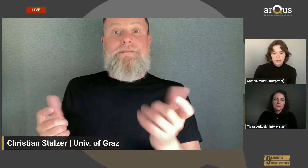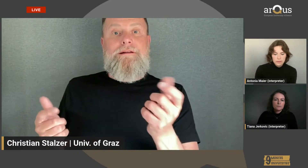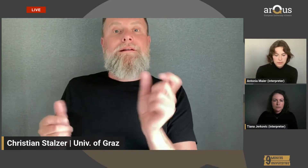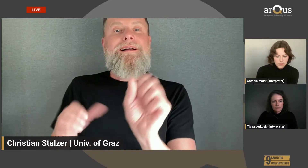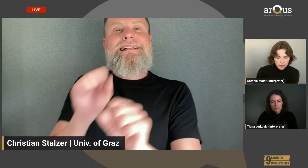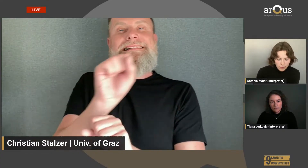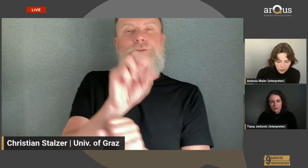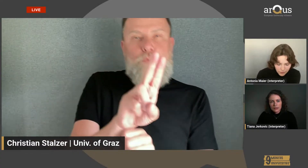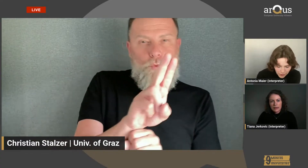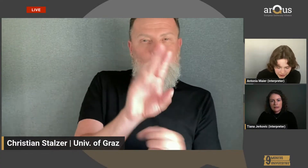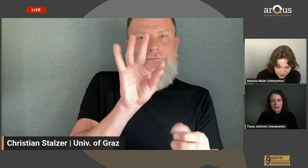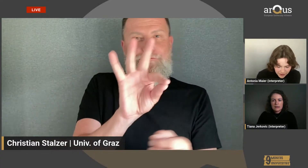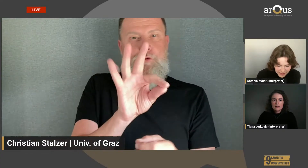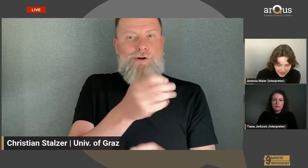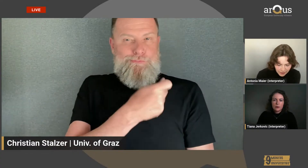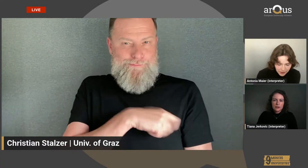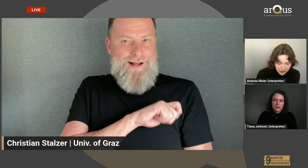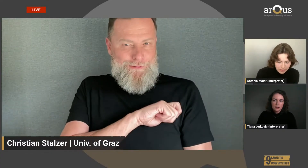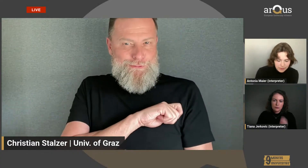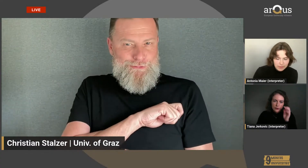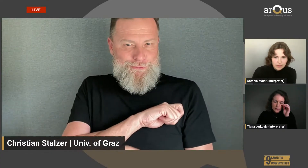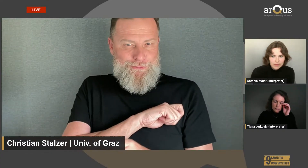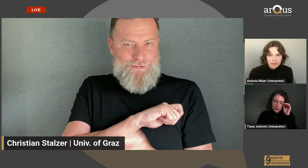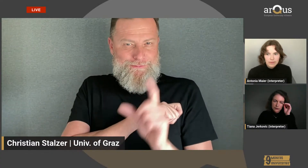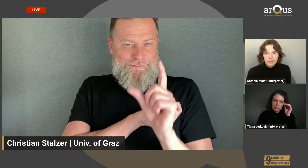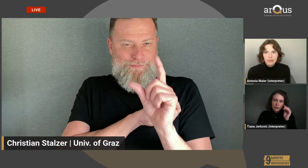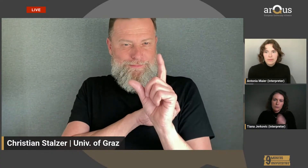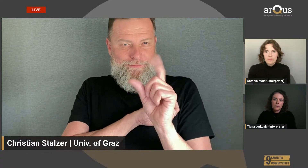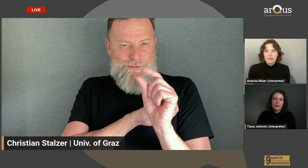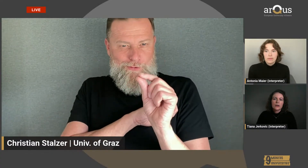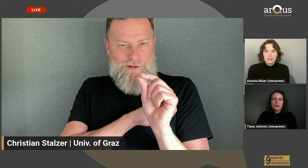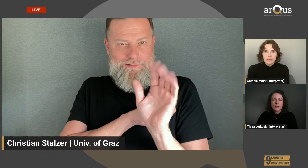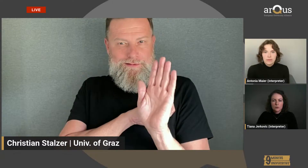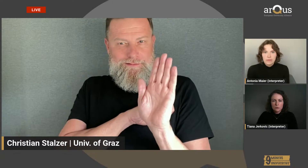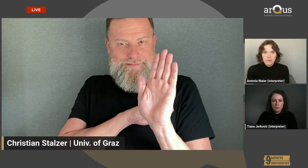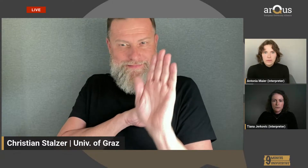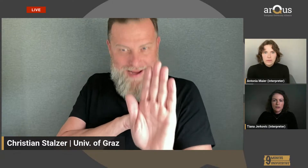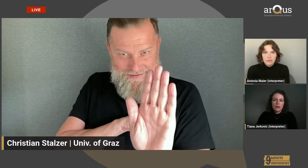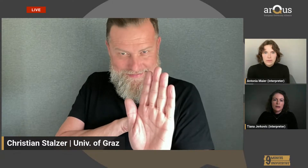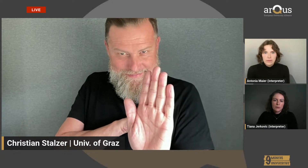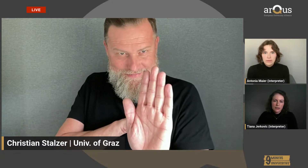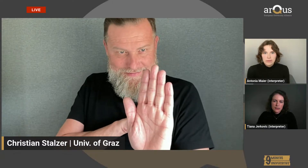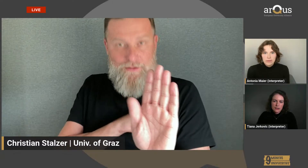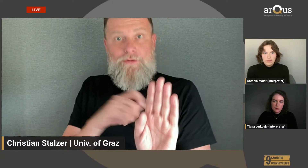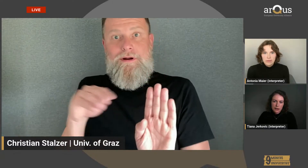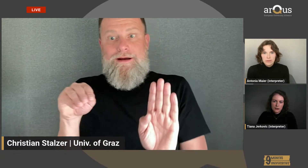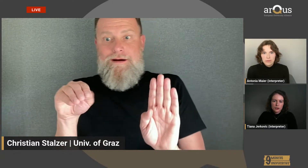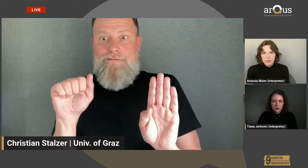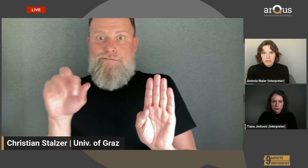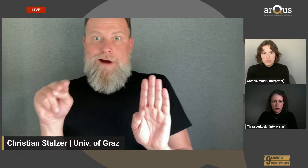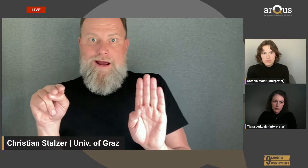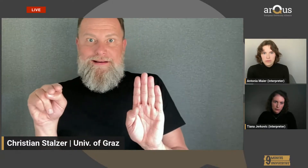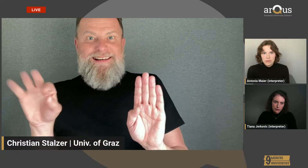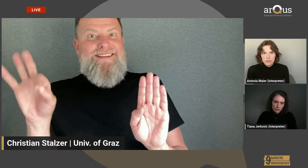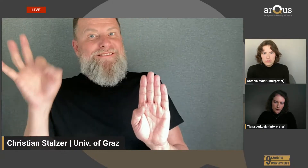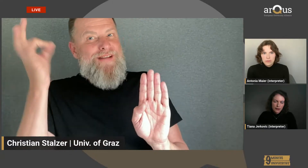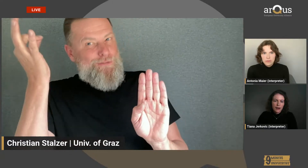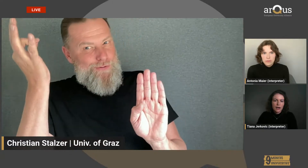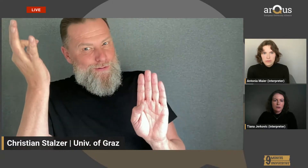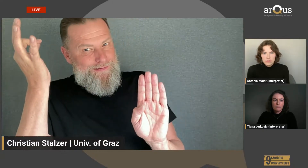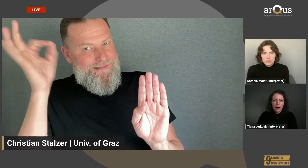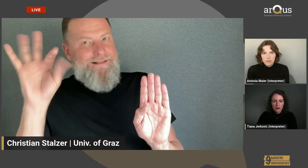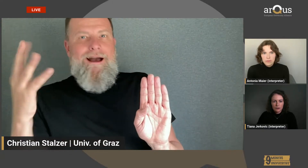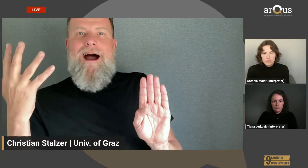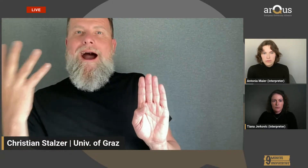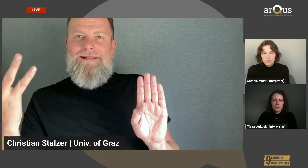and it takes the first word from su, which is the Spanish you or your,